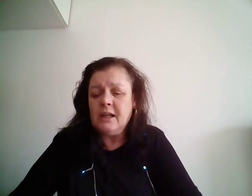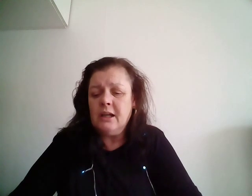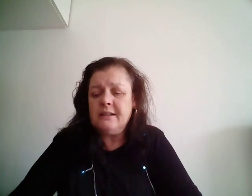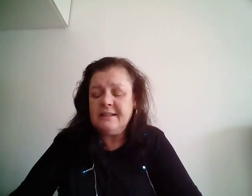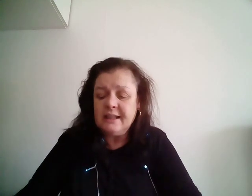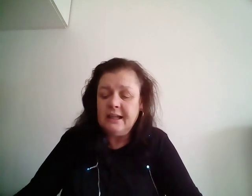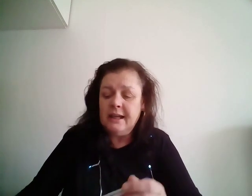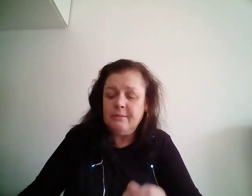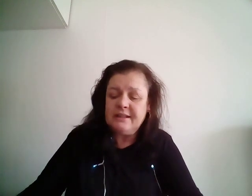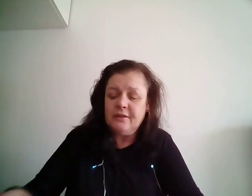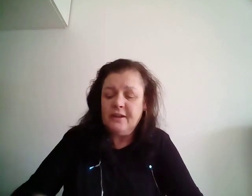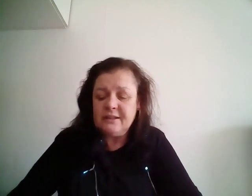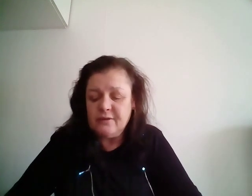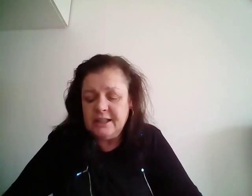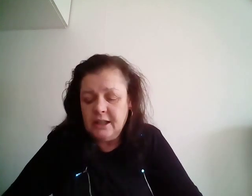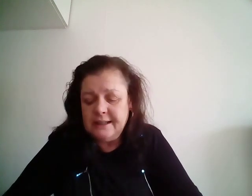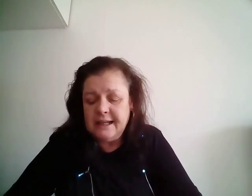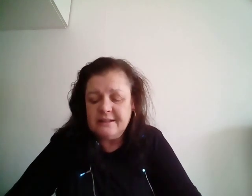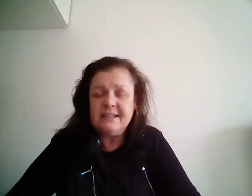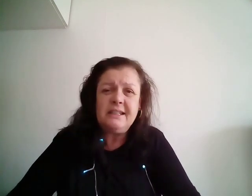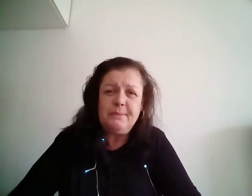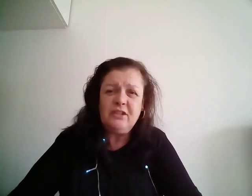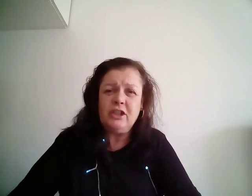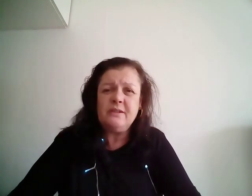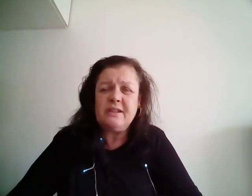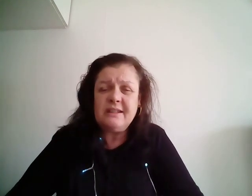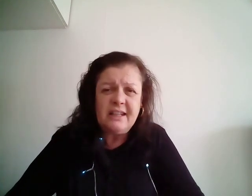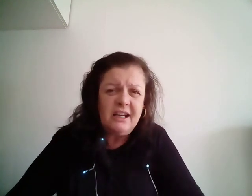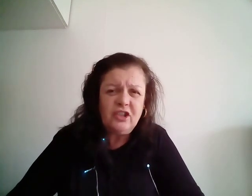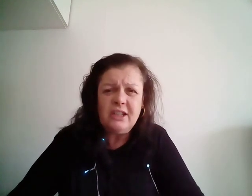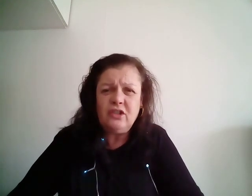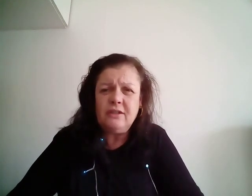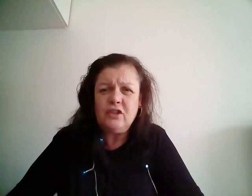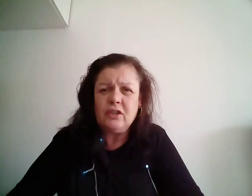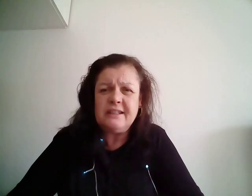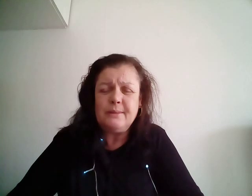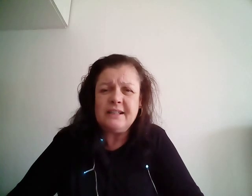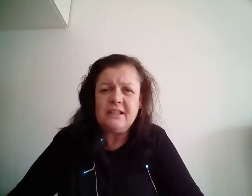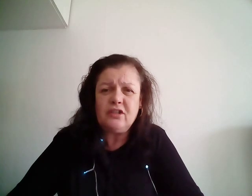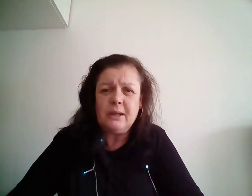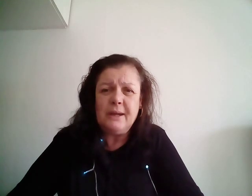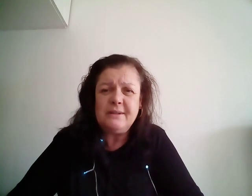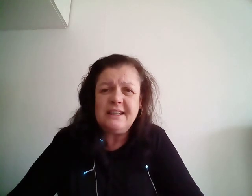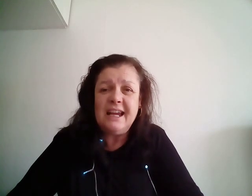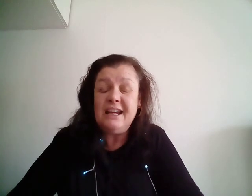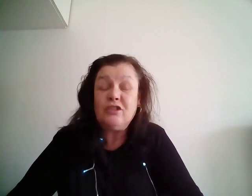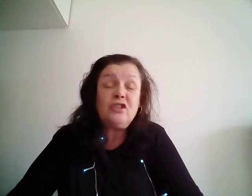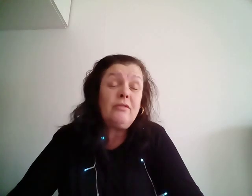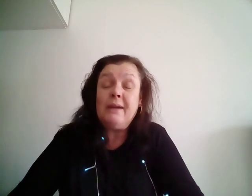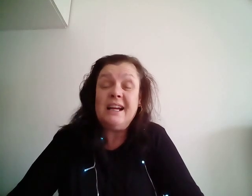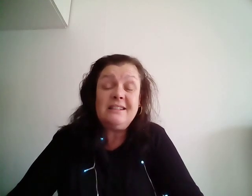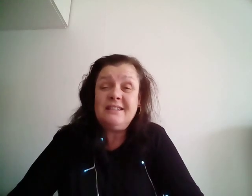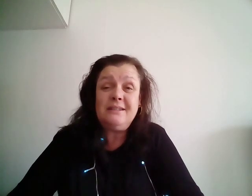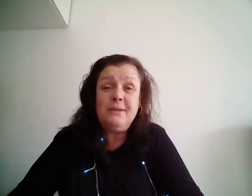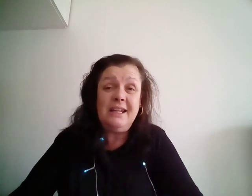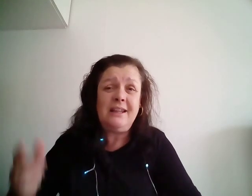So this is going to lead me to the first video now. So this is BitChutes. It's a search engine of your choice, my delicious little babies, okay? It just reminded me, there